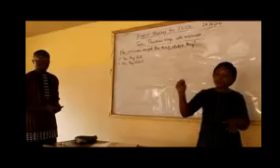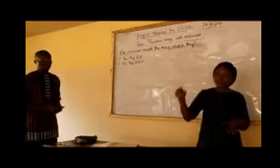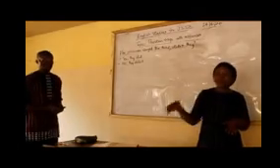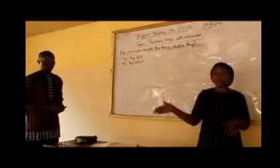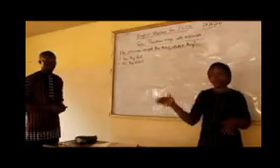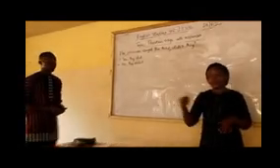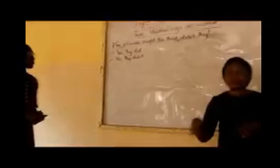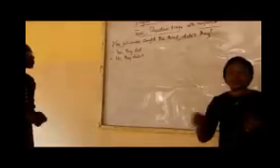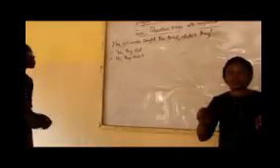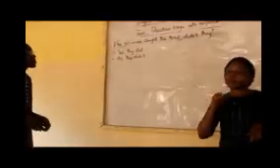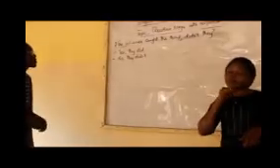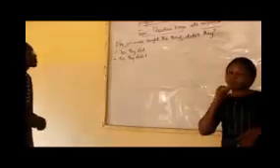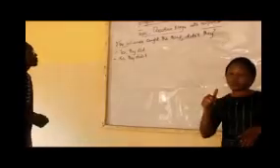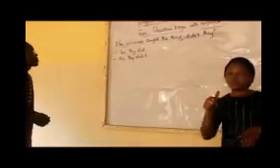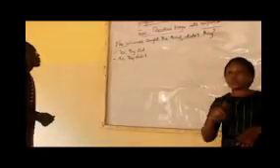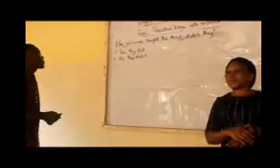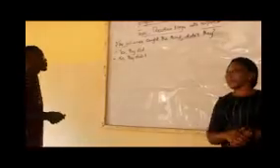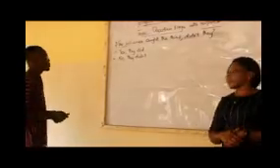they didn't.